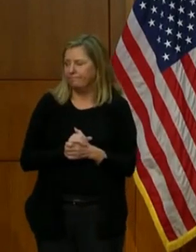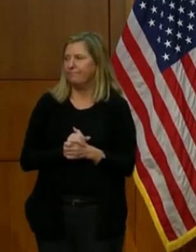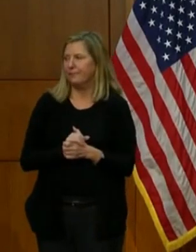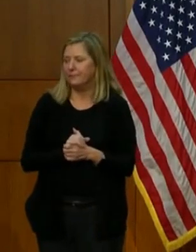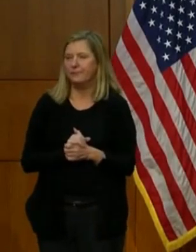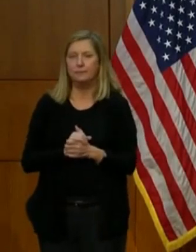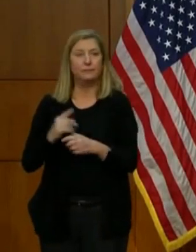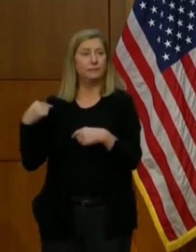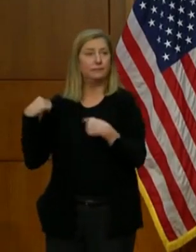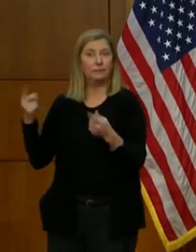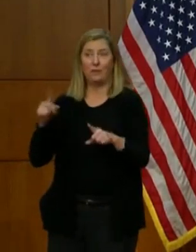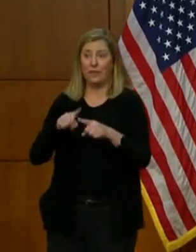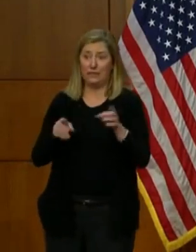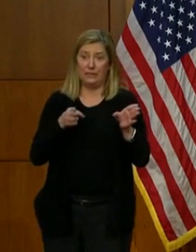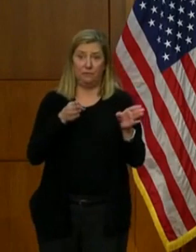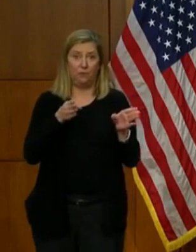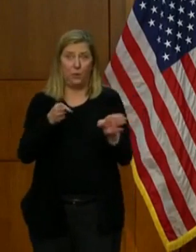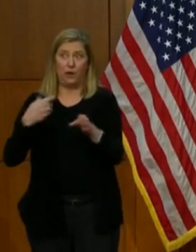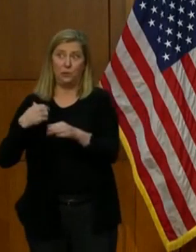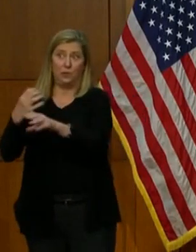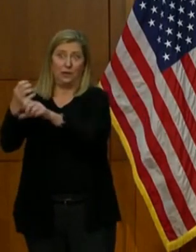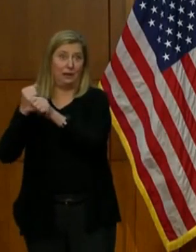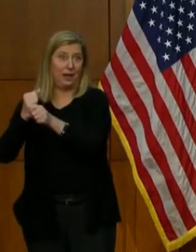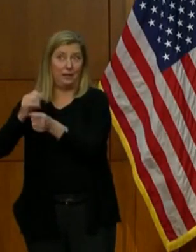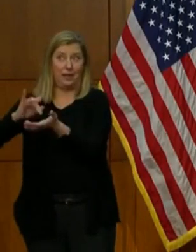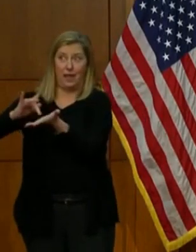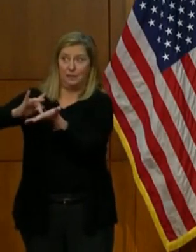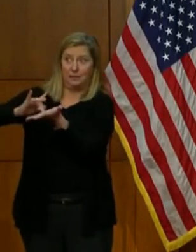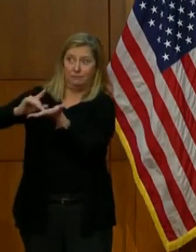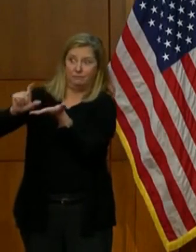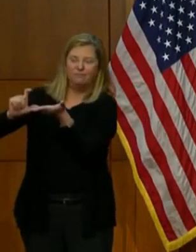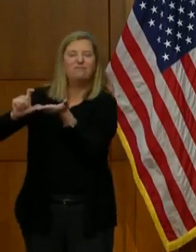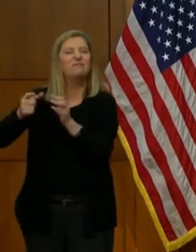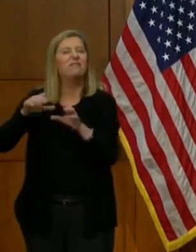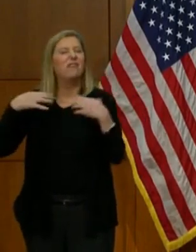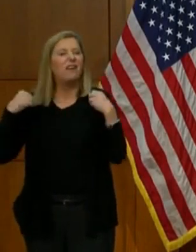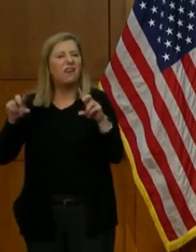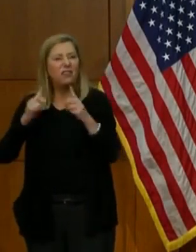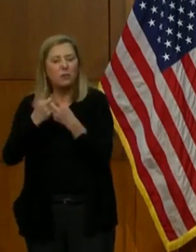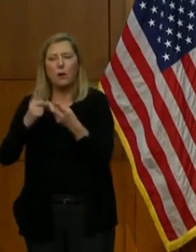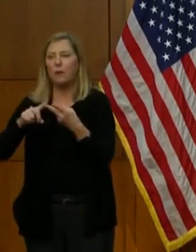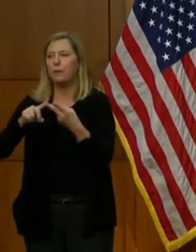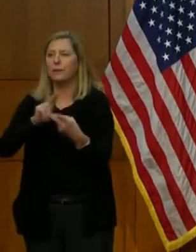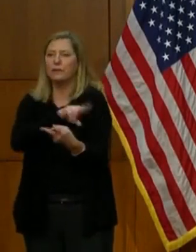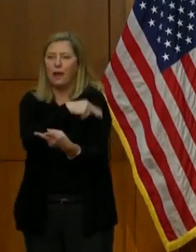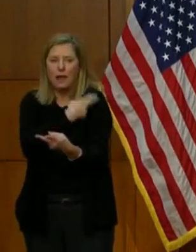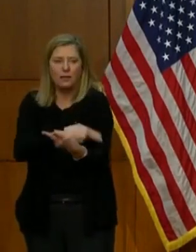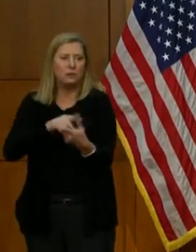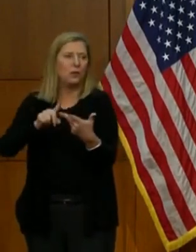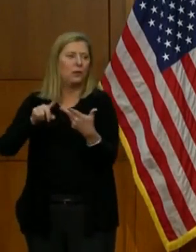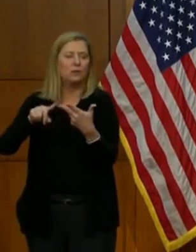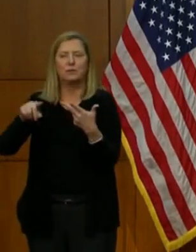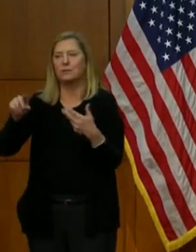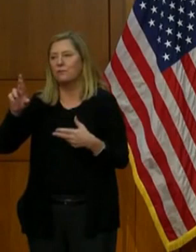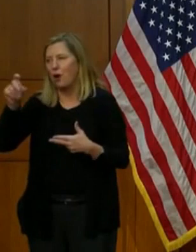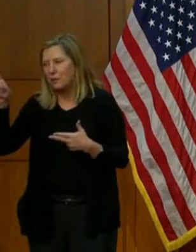about the multiple channels that vaccine comes through, primarily through health departments, hospitals and health systems, pharmacies, and